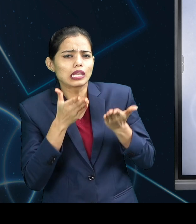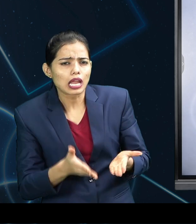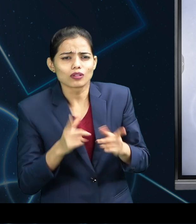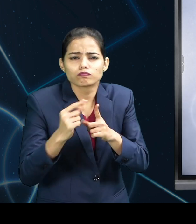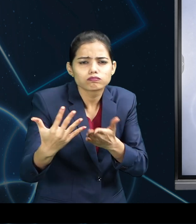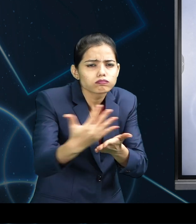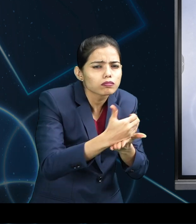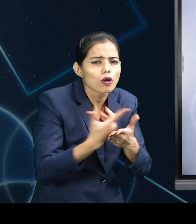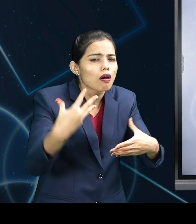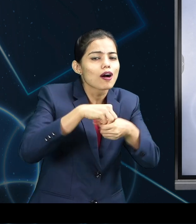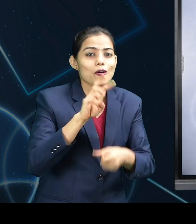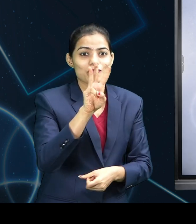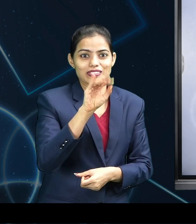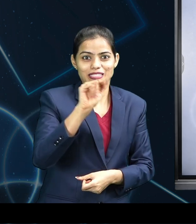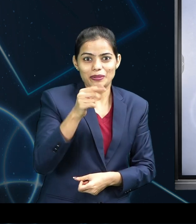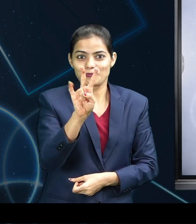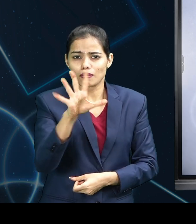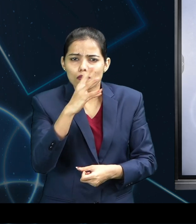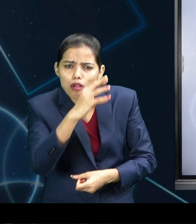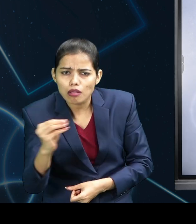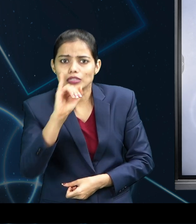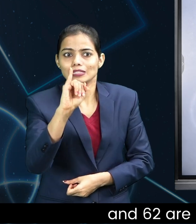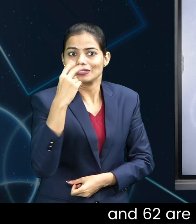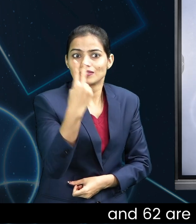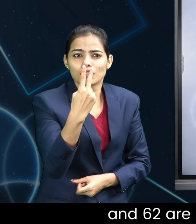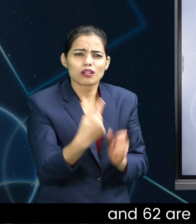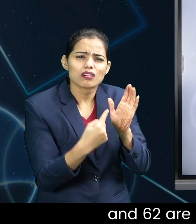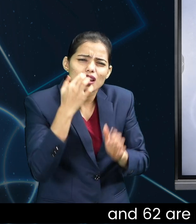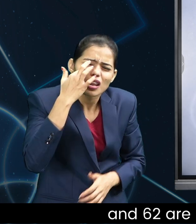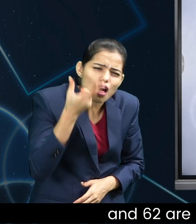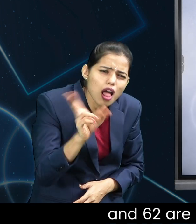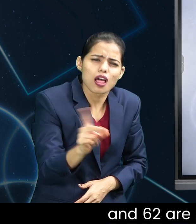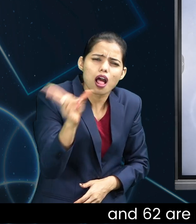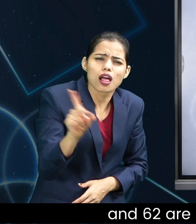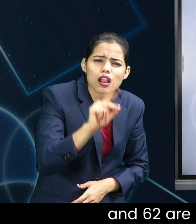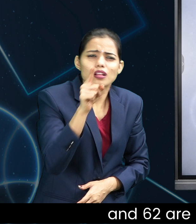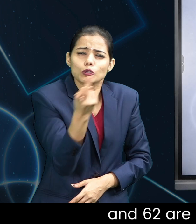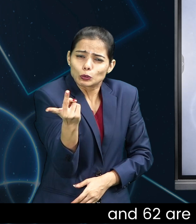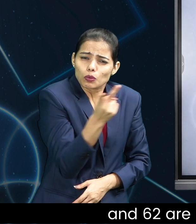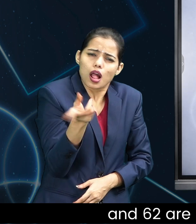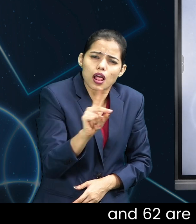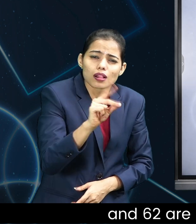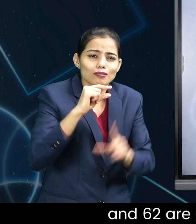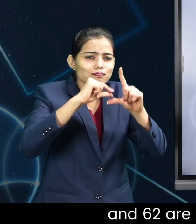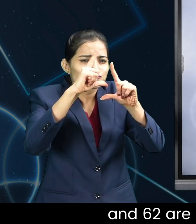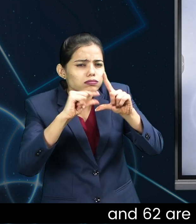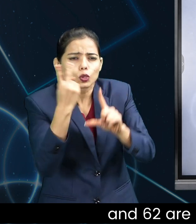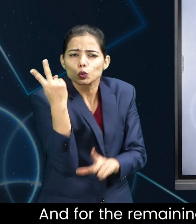Here in this data set, 36, 25 and 62 are repeated twice, so the frequency is 2, and